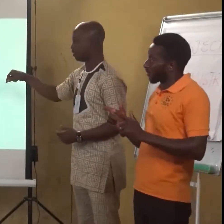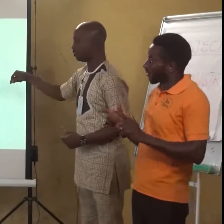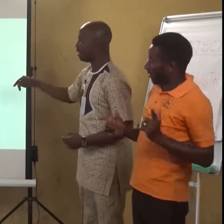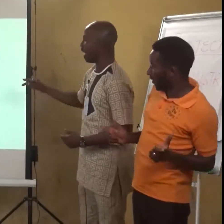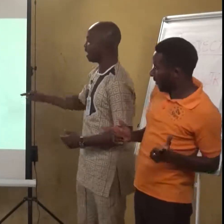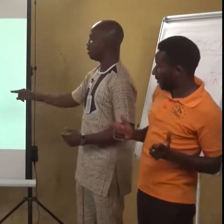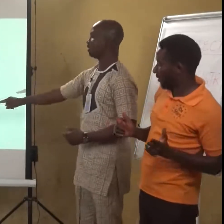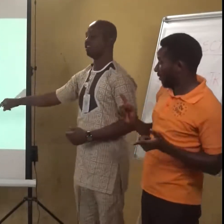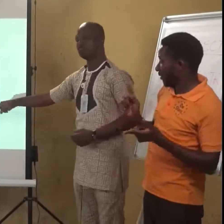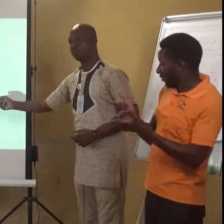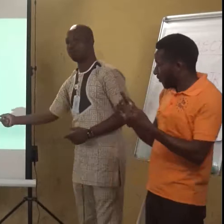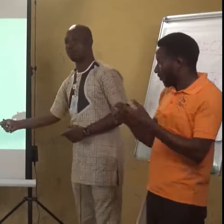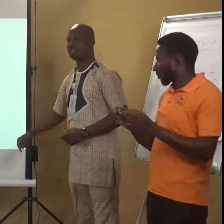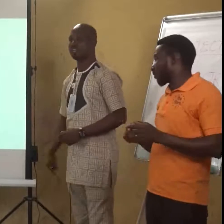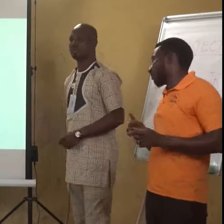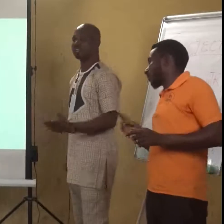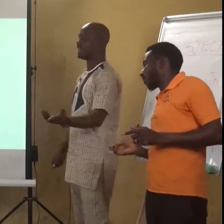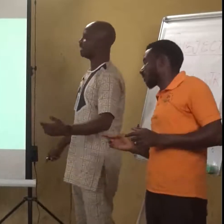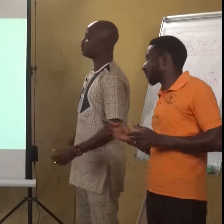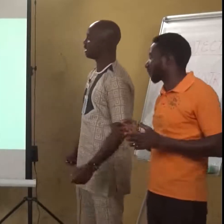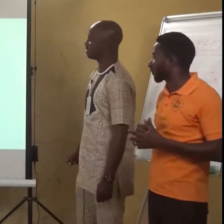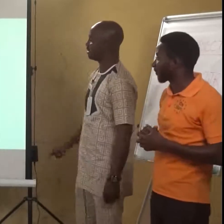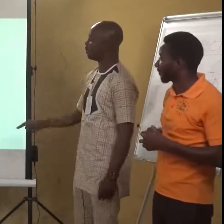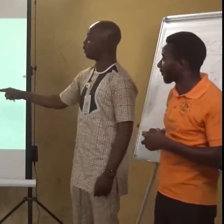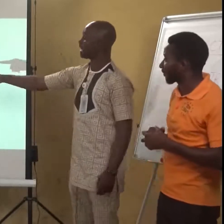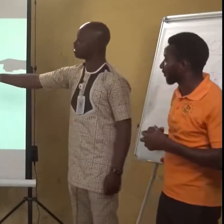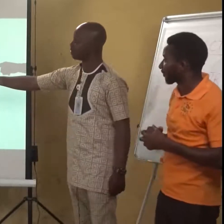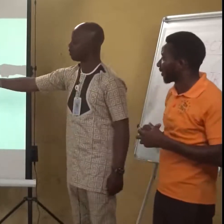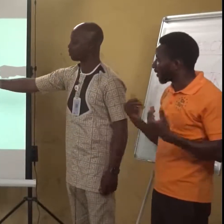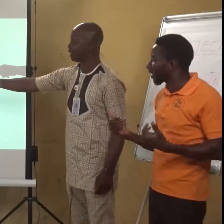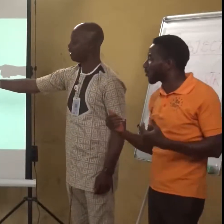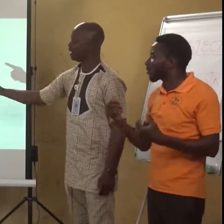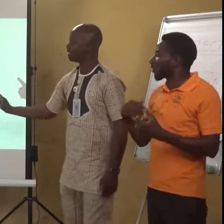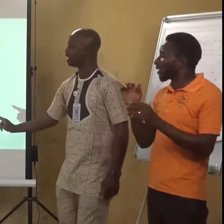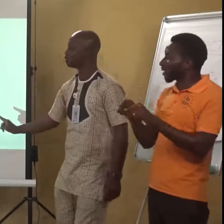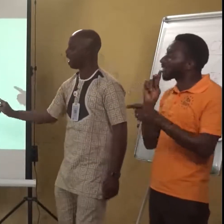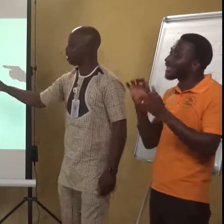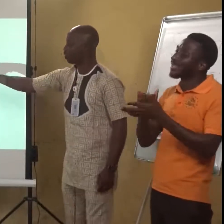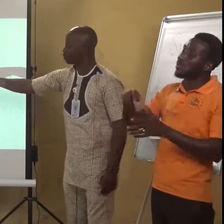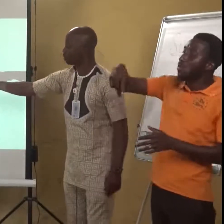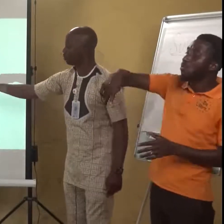the middle and the oxidation number of the element. In that case, we can say potassium